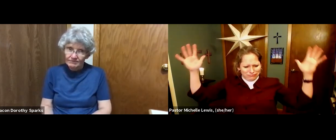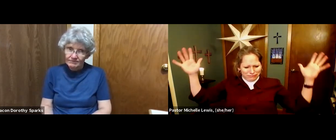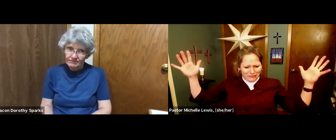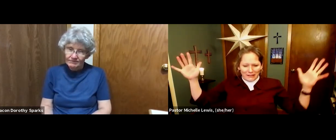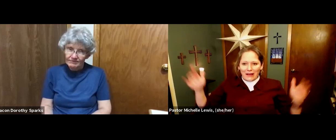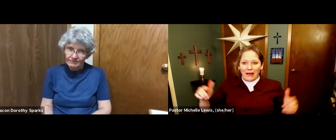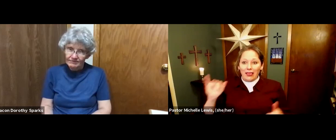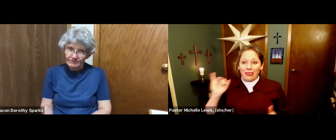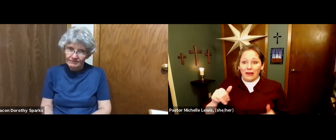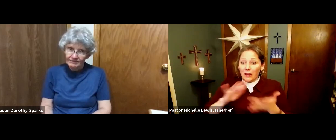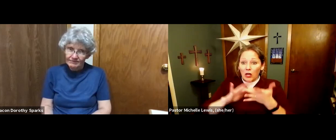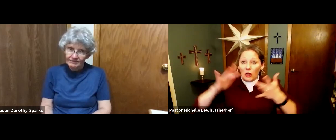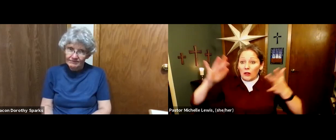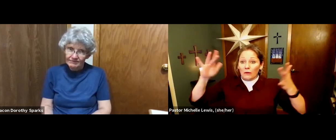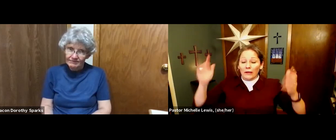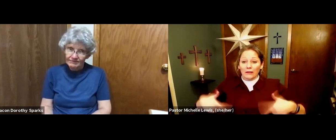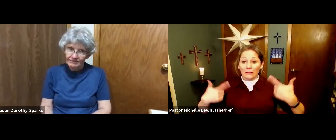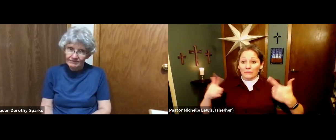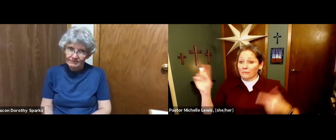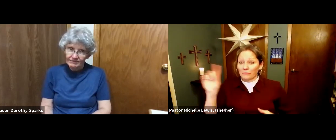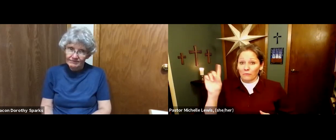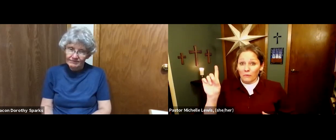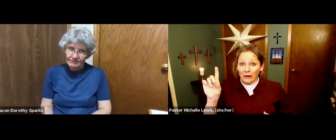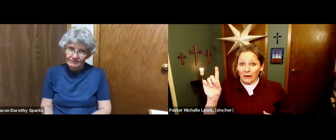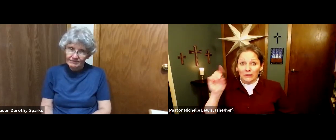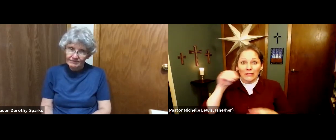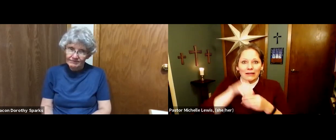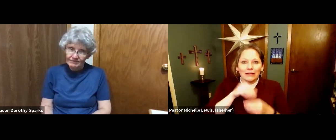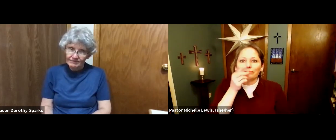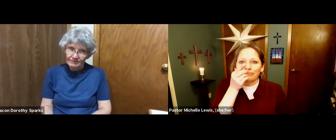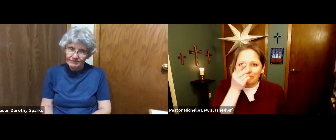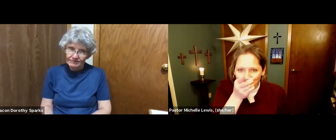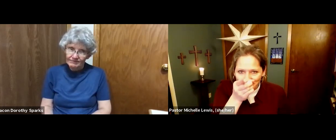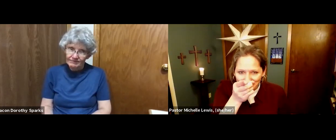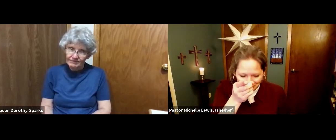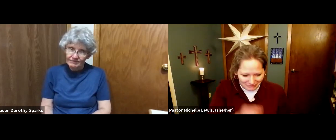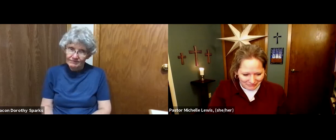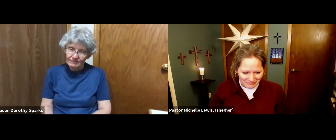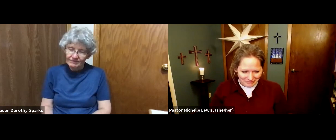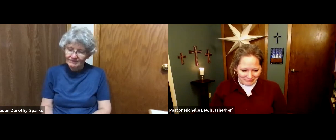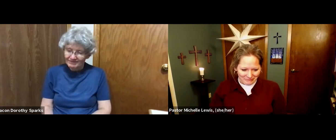The God of glory lives in you.